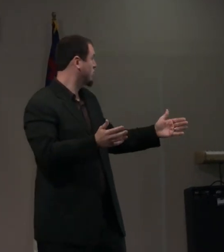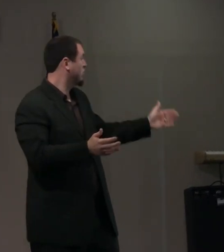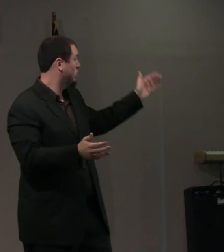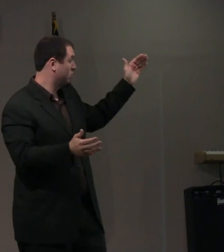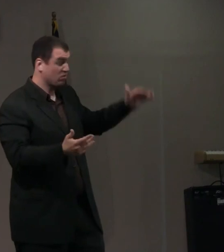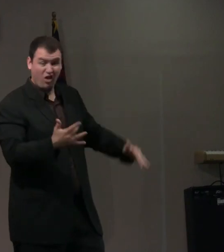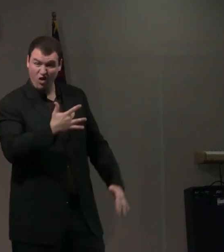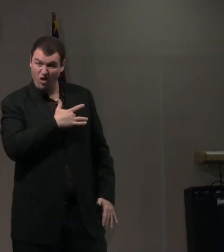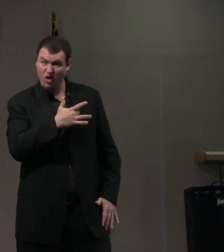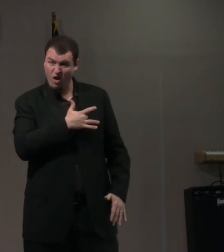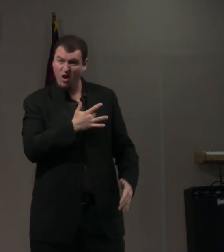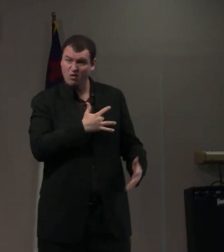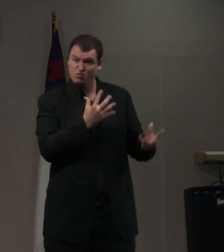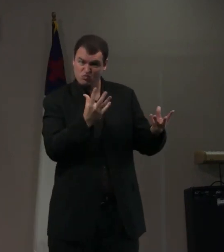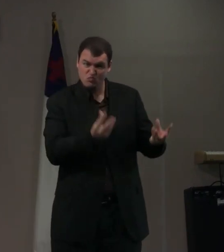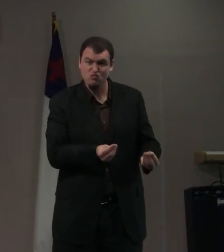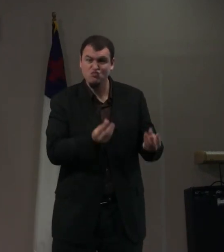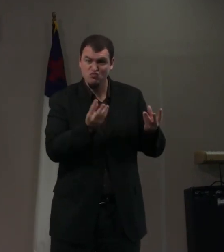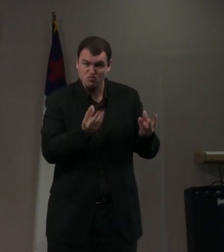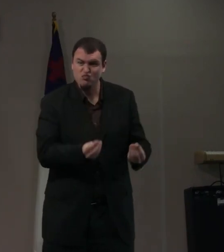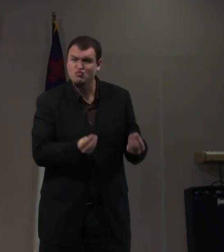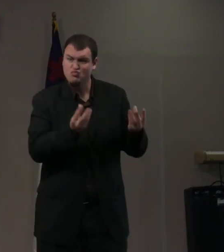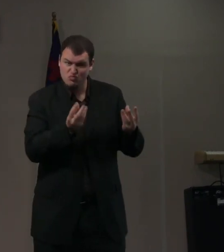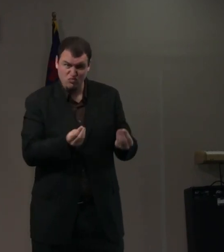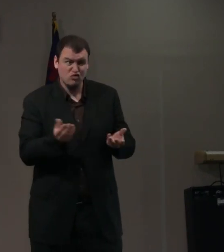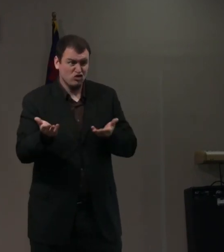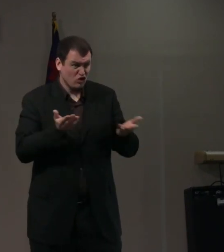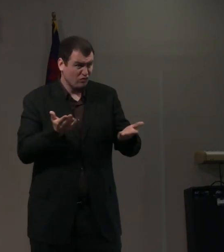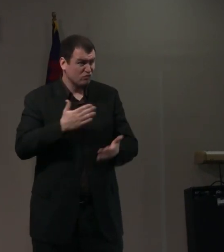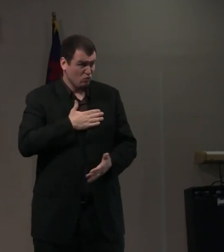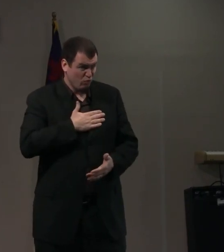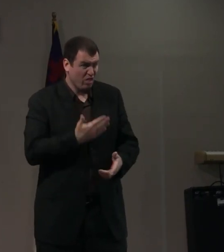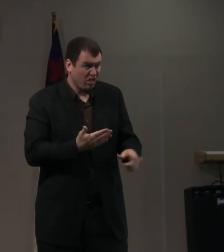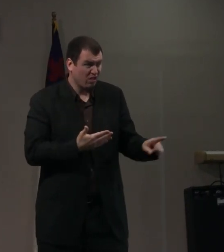Are you gentle? Can you encourage others? Do you have a heart for service?